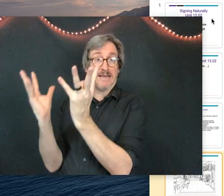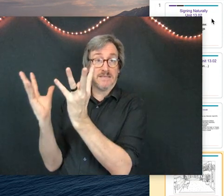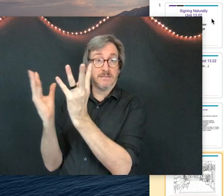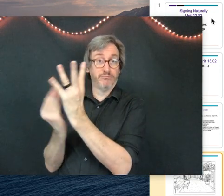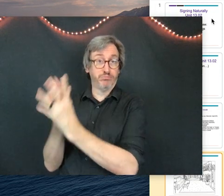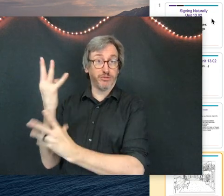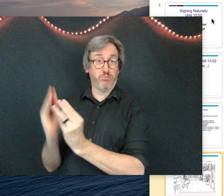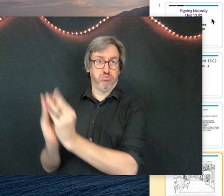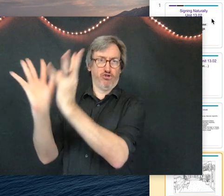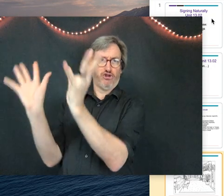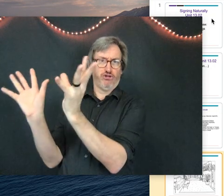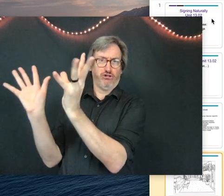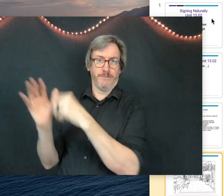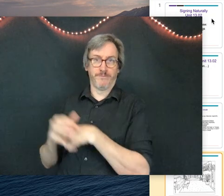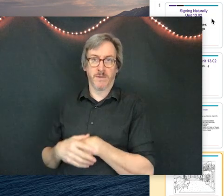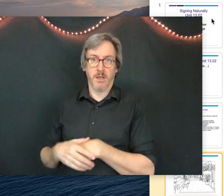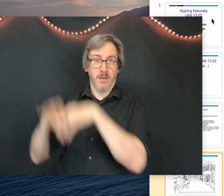plant,